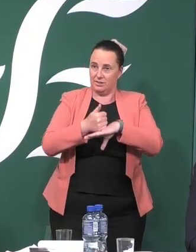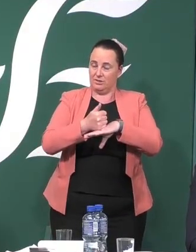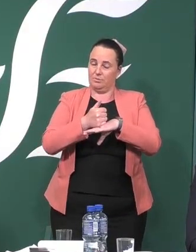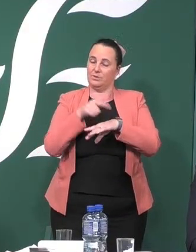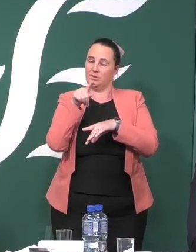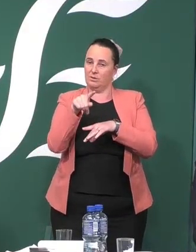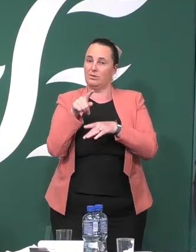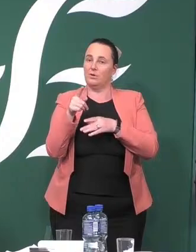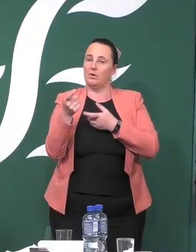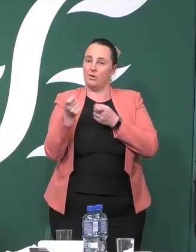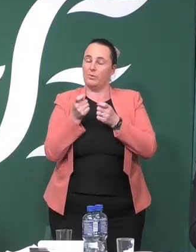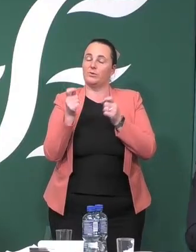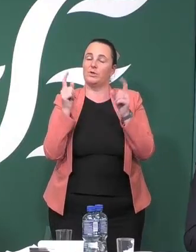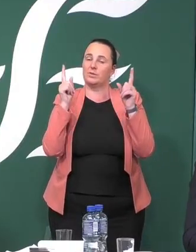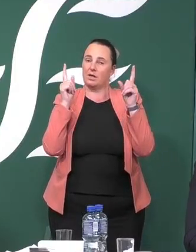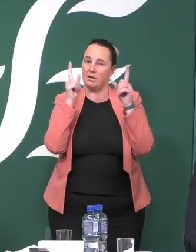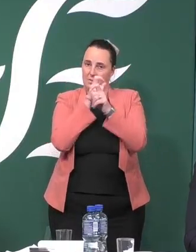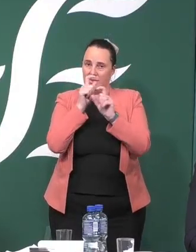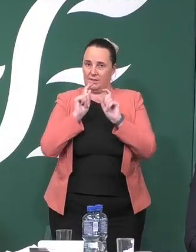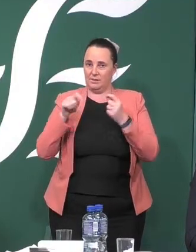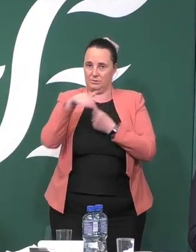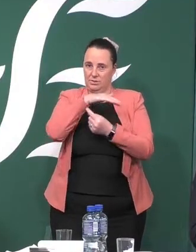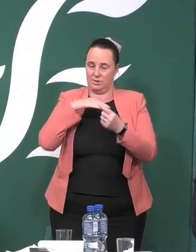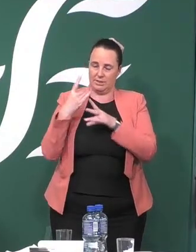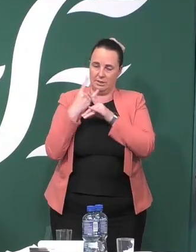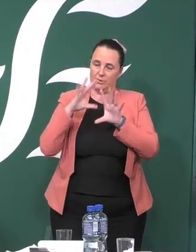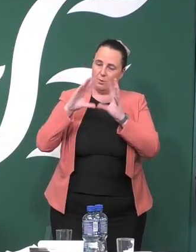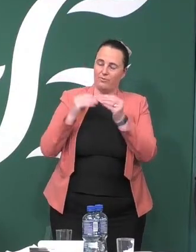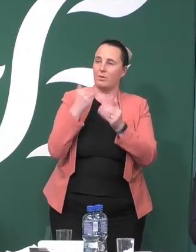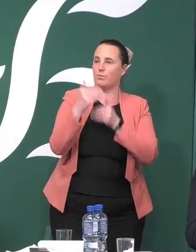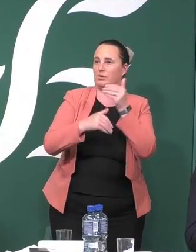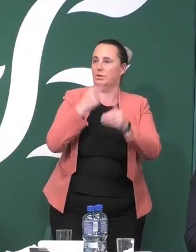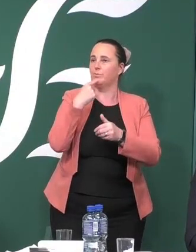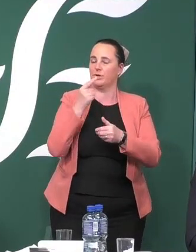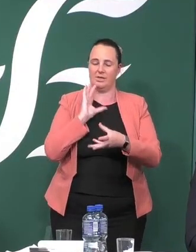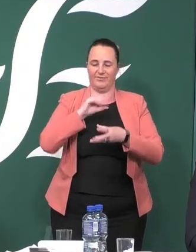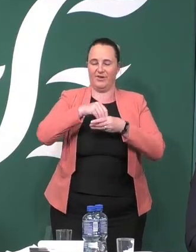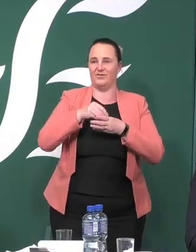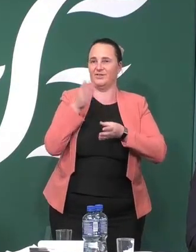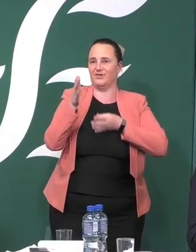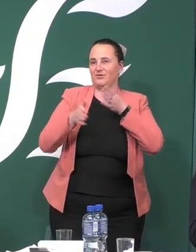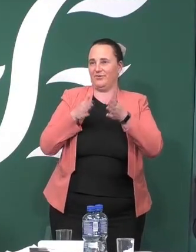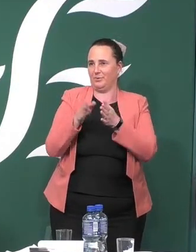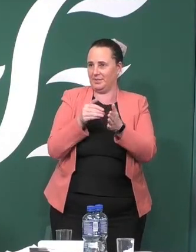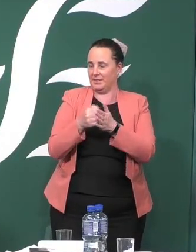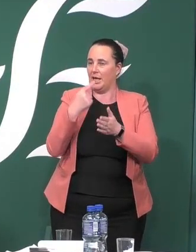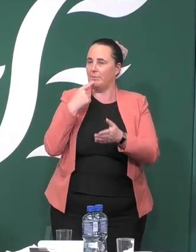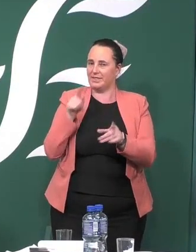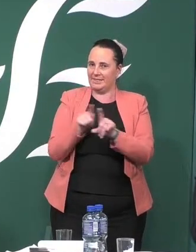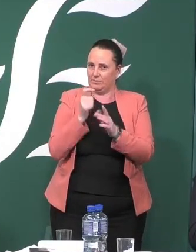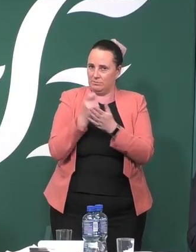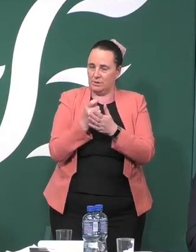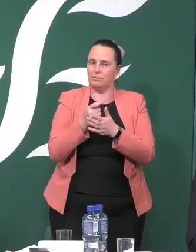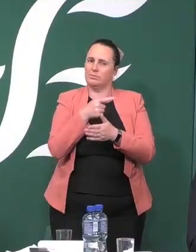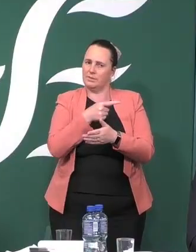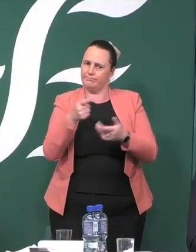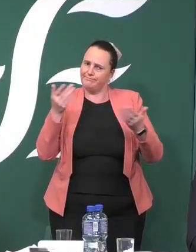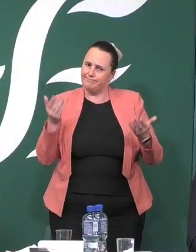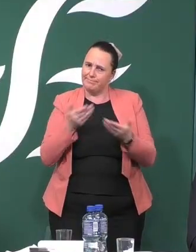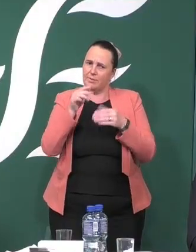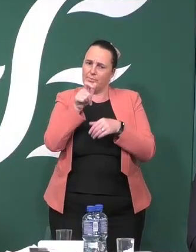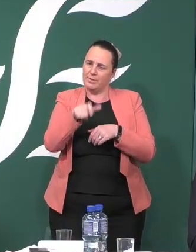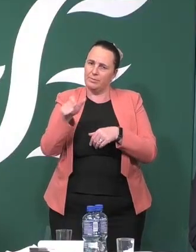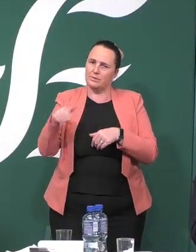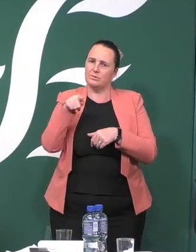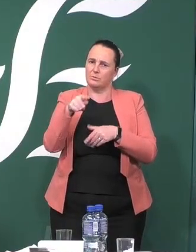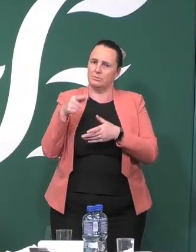as well, to support the overall process. But obviously, we're not in the travel business, but we would, again, encourage people to follow that advice just